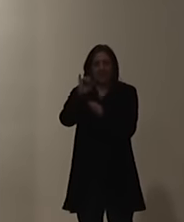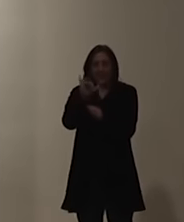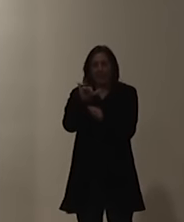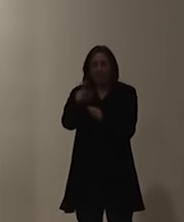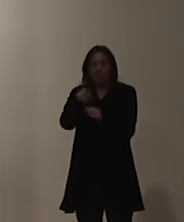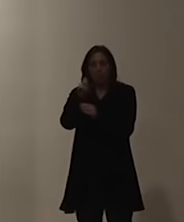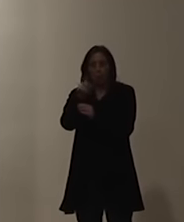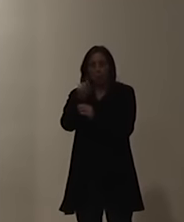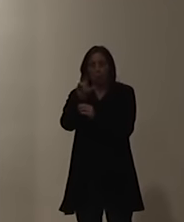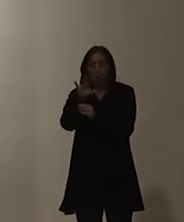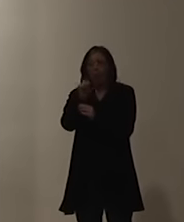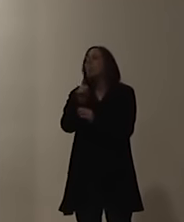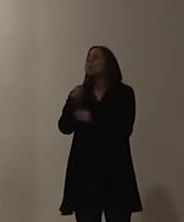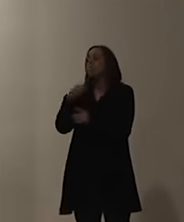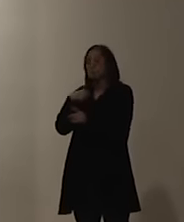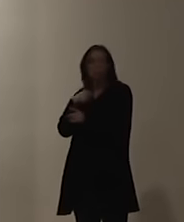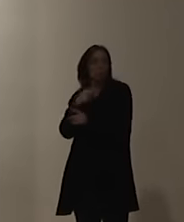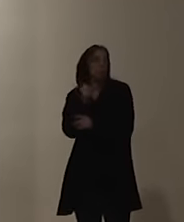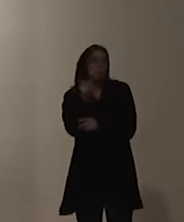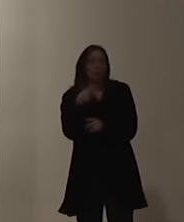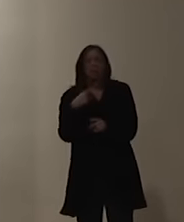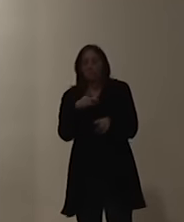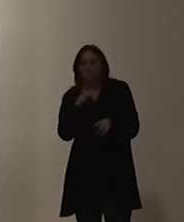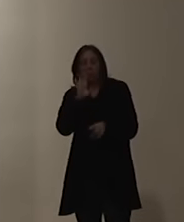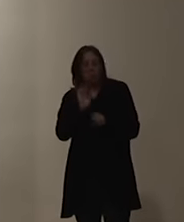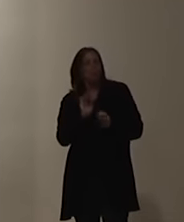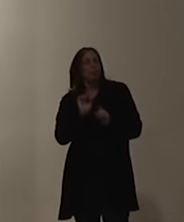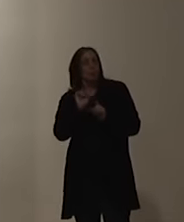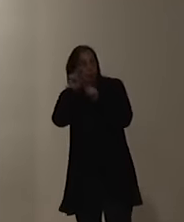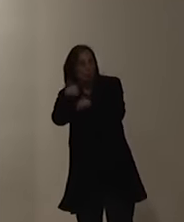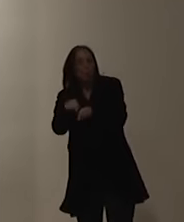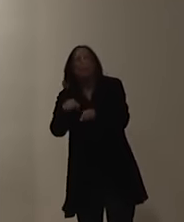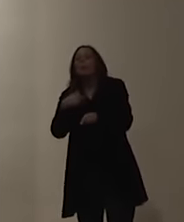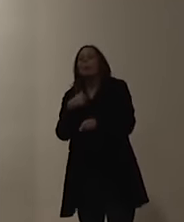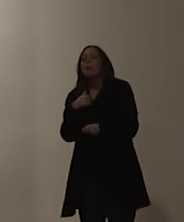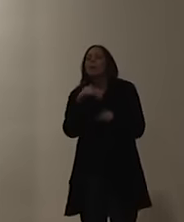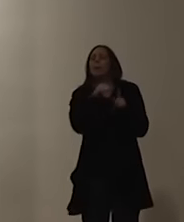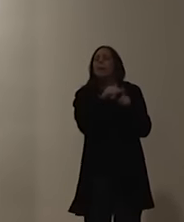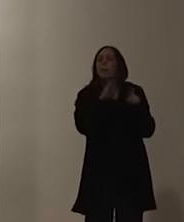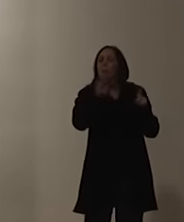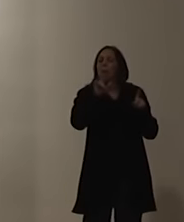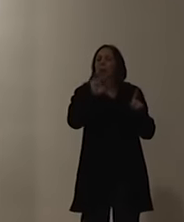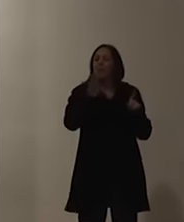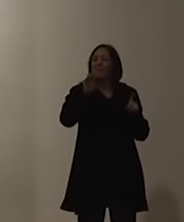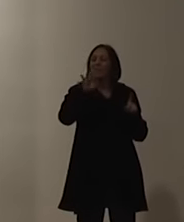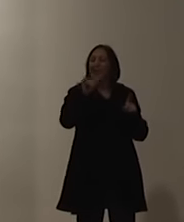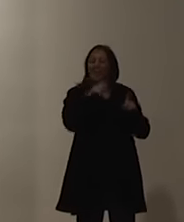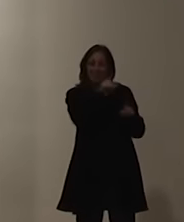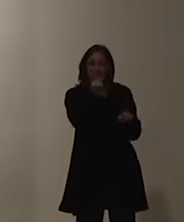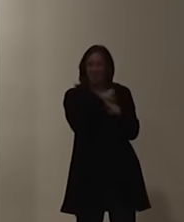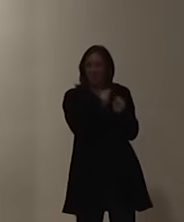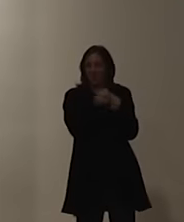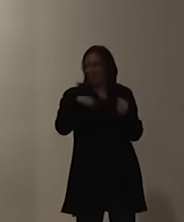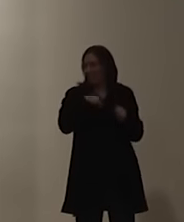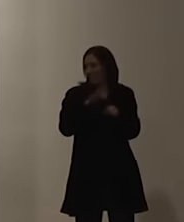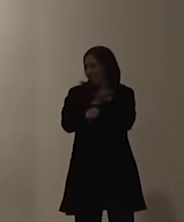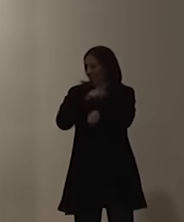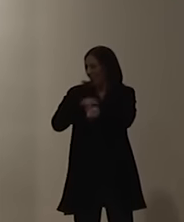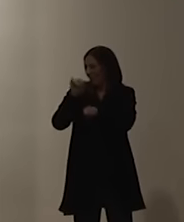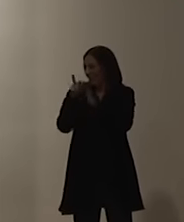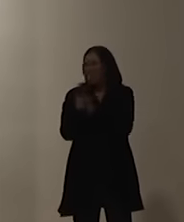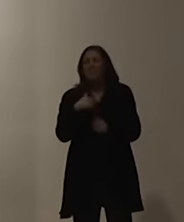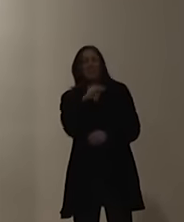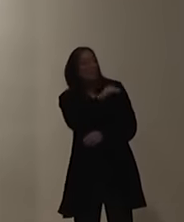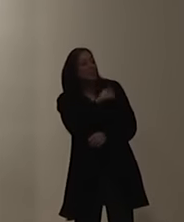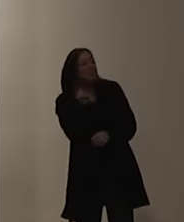Byler Berry, now working full-time with us, where's Port Loco? Never heard of it. That night in my